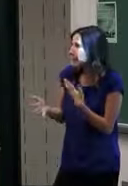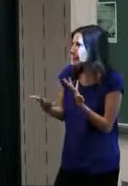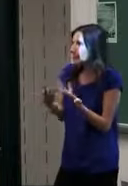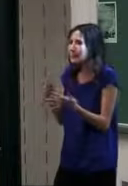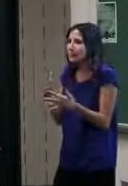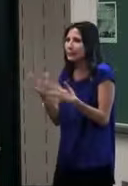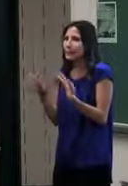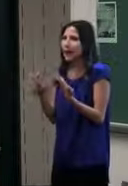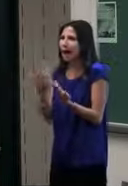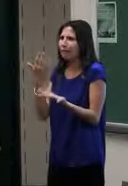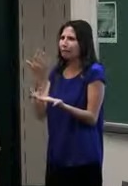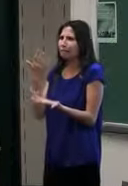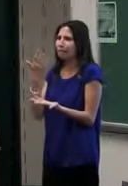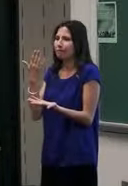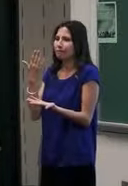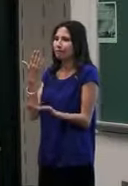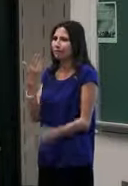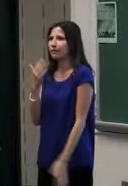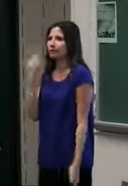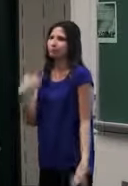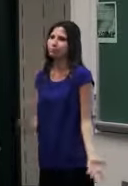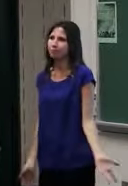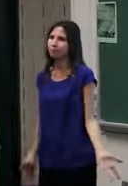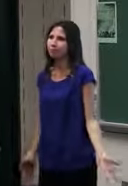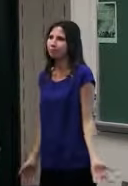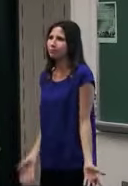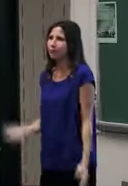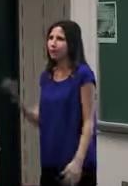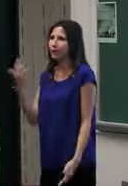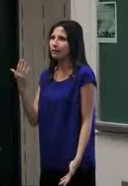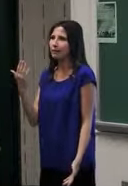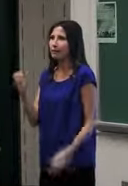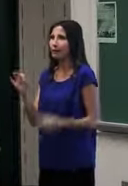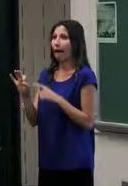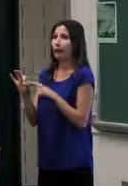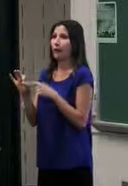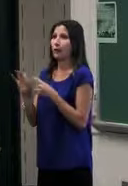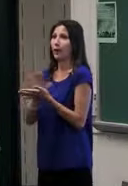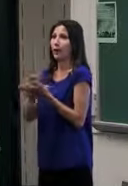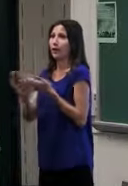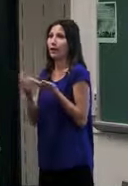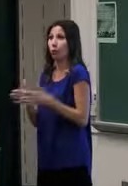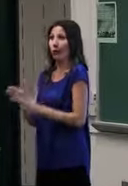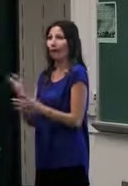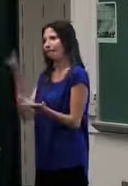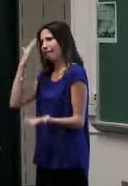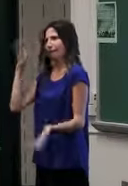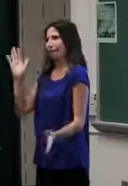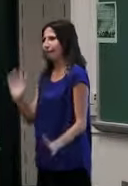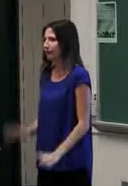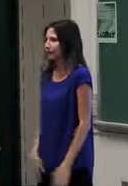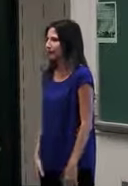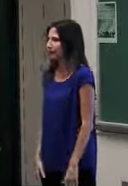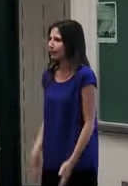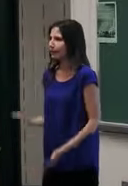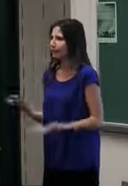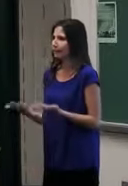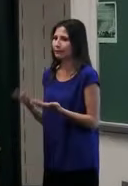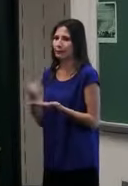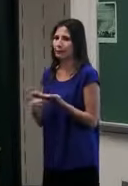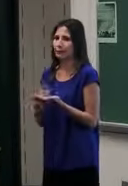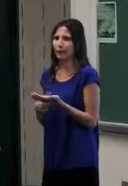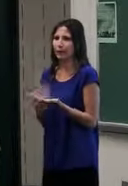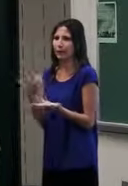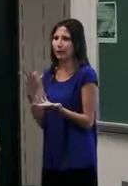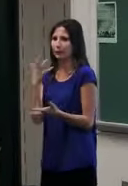I don't even know how to like, I guess, like, I want to say asshole in the nicest way possible. Because he's great. He's a great guy, but he's like